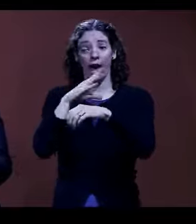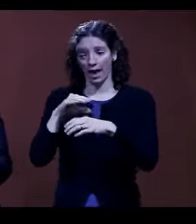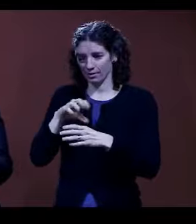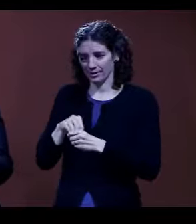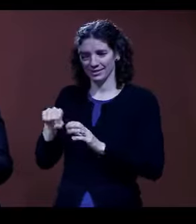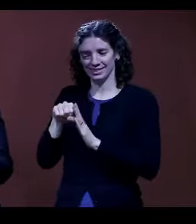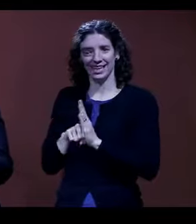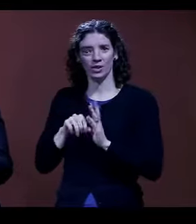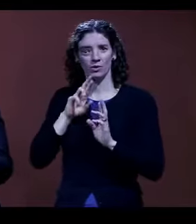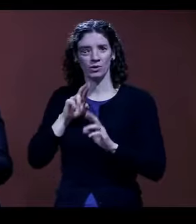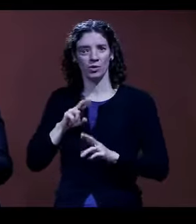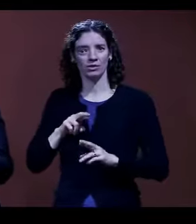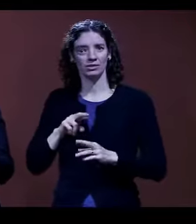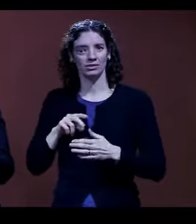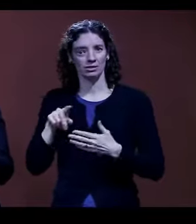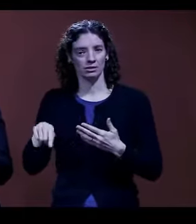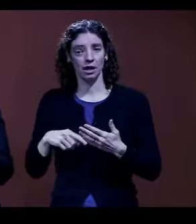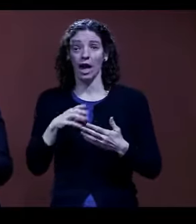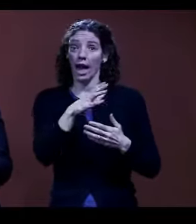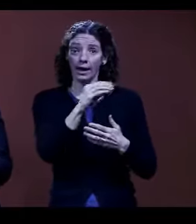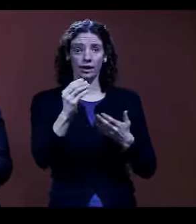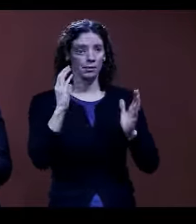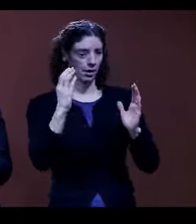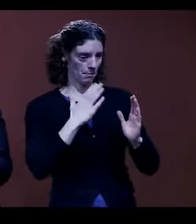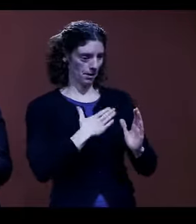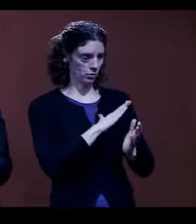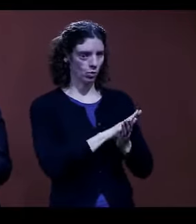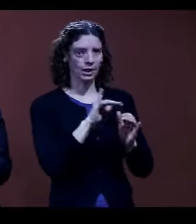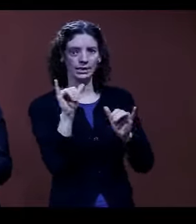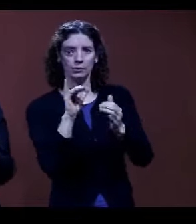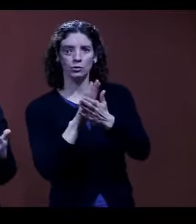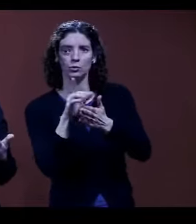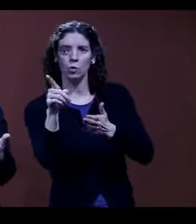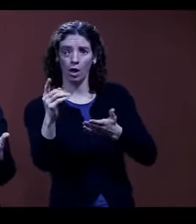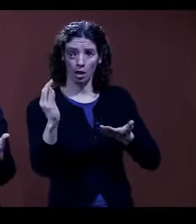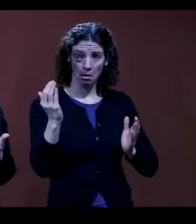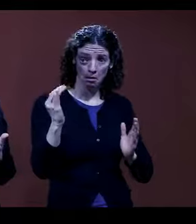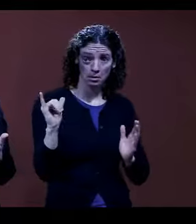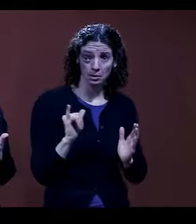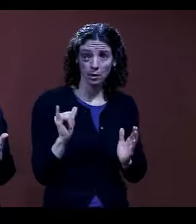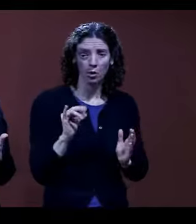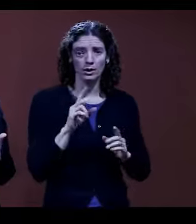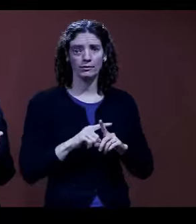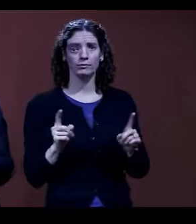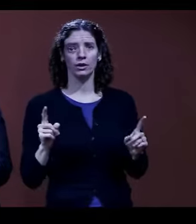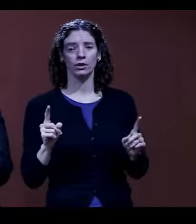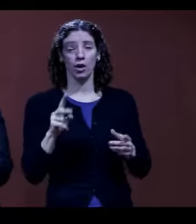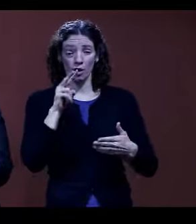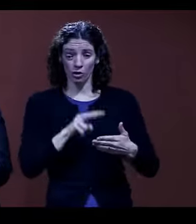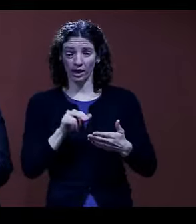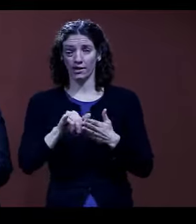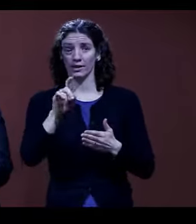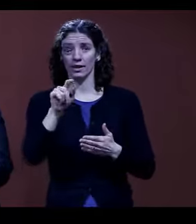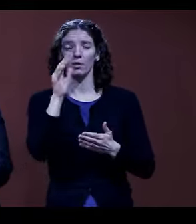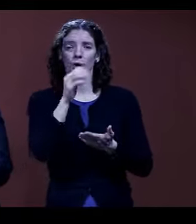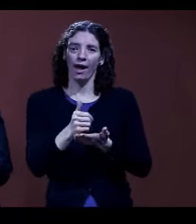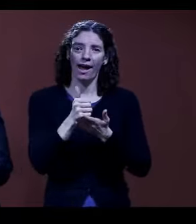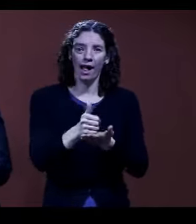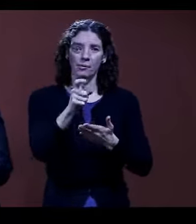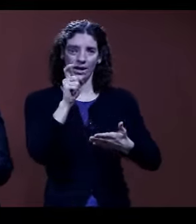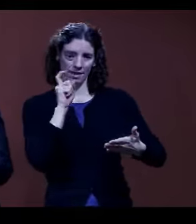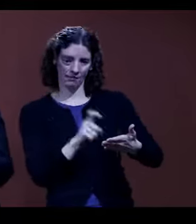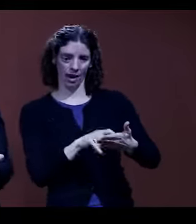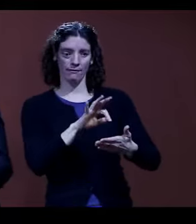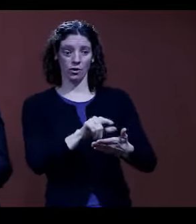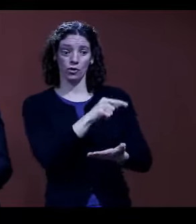other districts like yours or other schools like yours. Really, looking at the data helps you identify whether or not graduation and